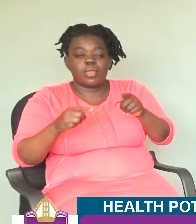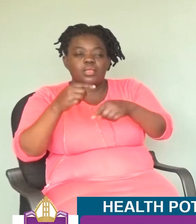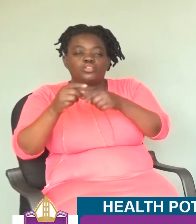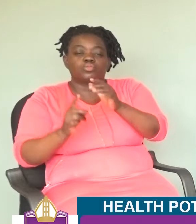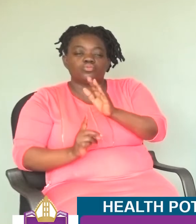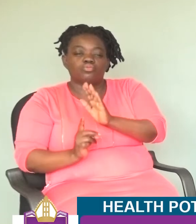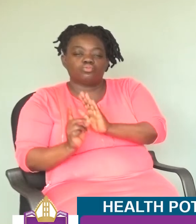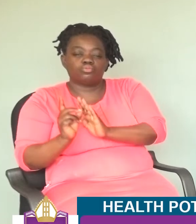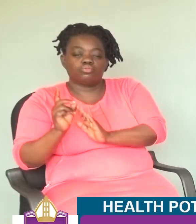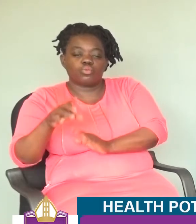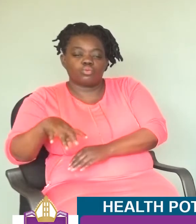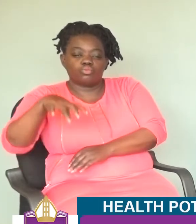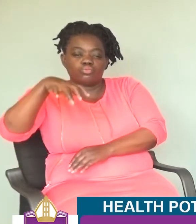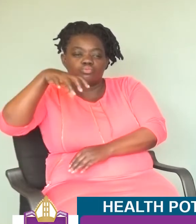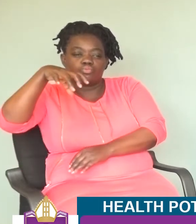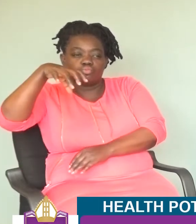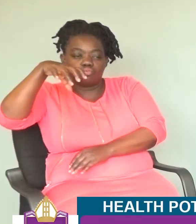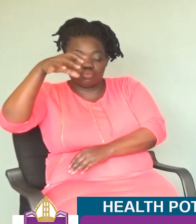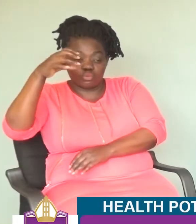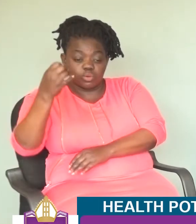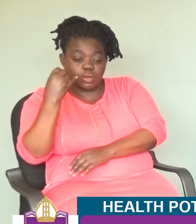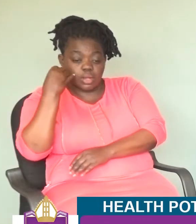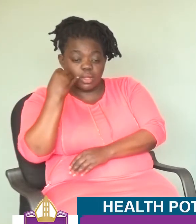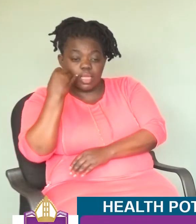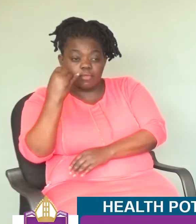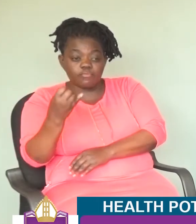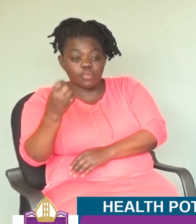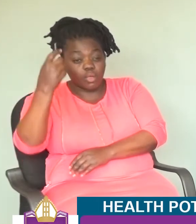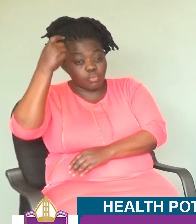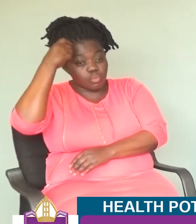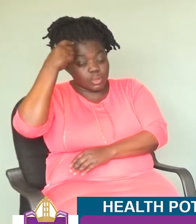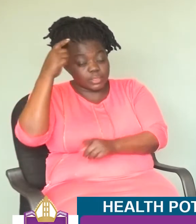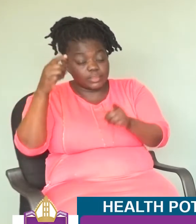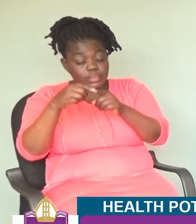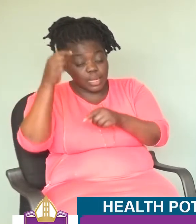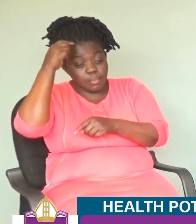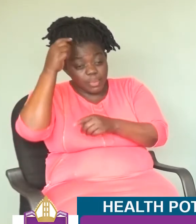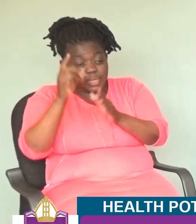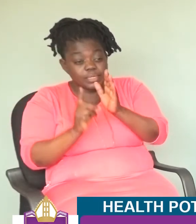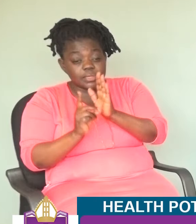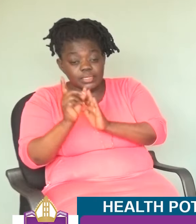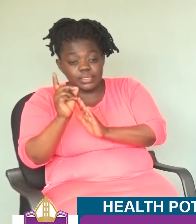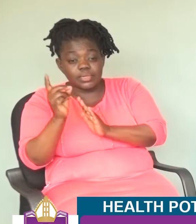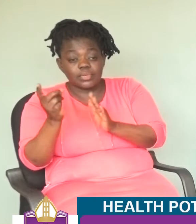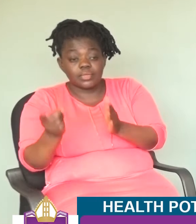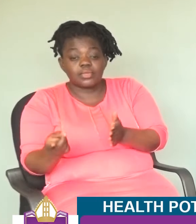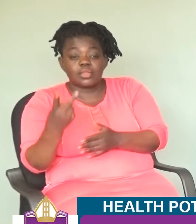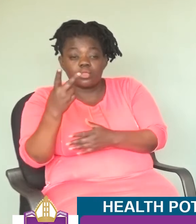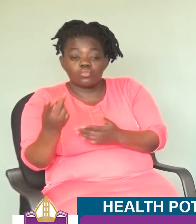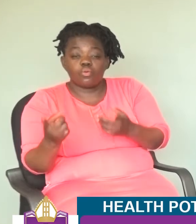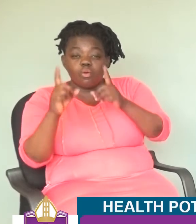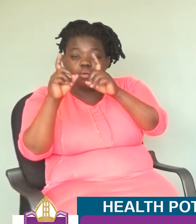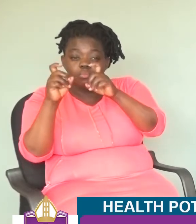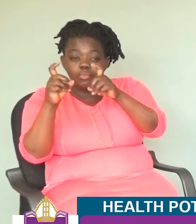growing, the eye feeds, the information feeds the brain, and then the brain develops. And so that you the two images